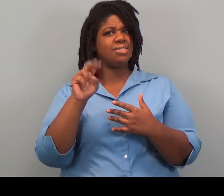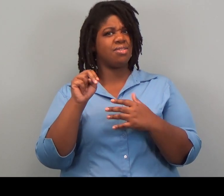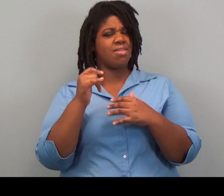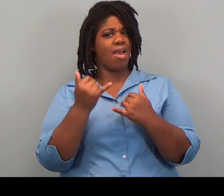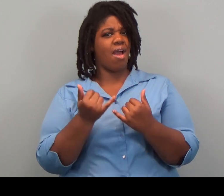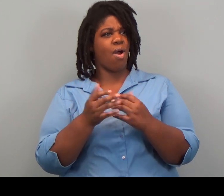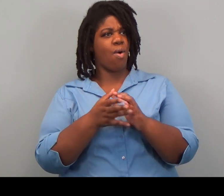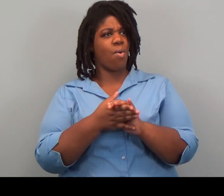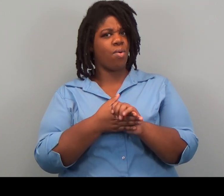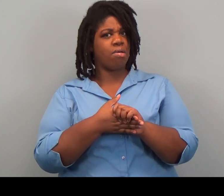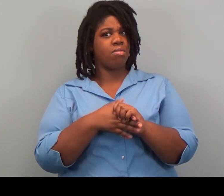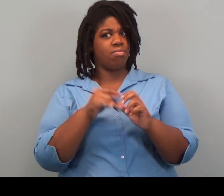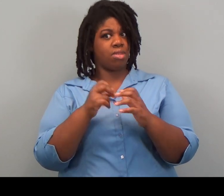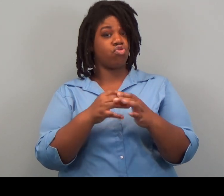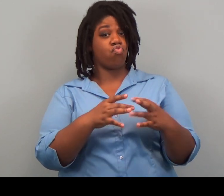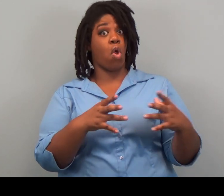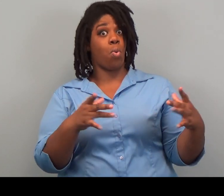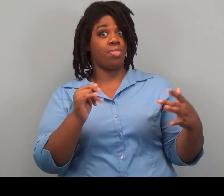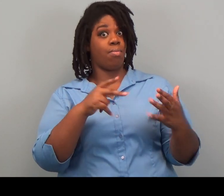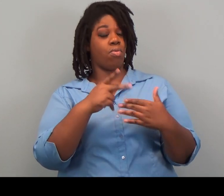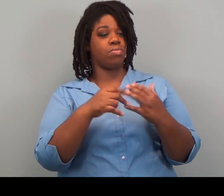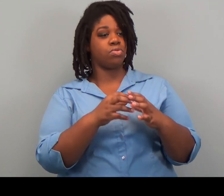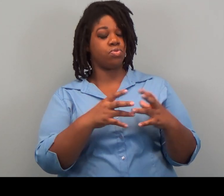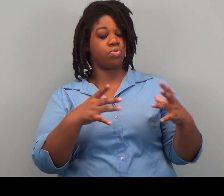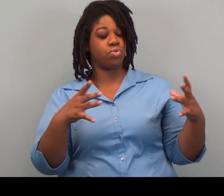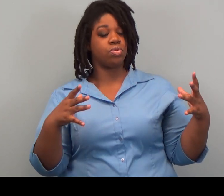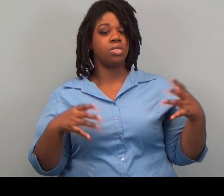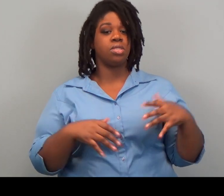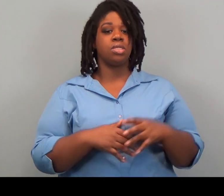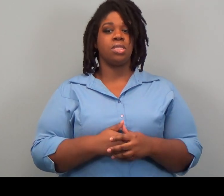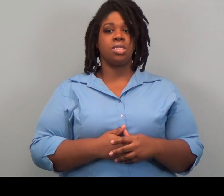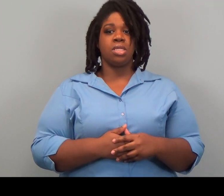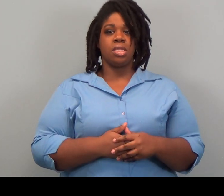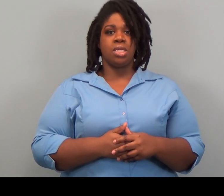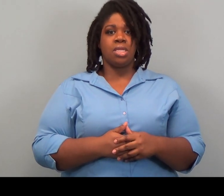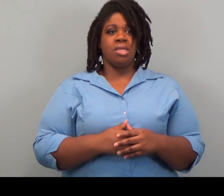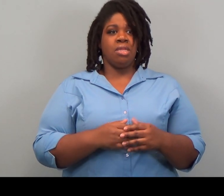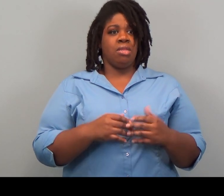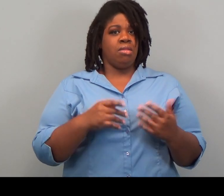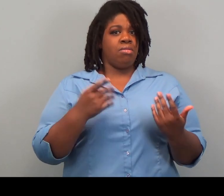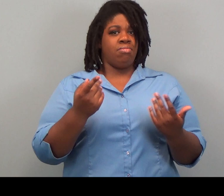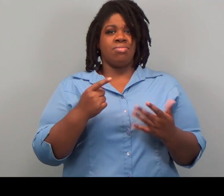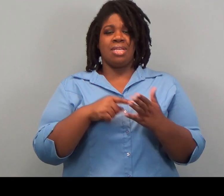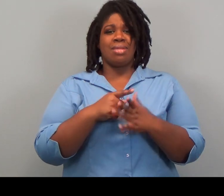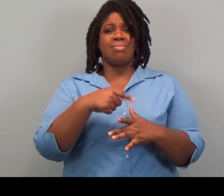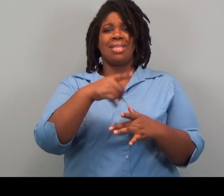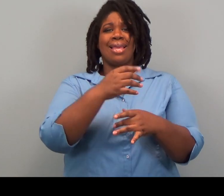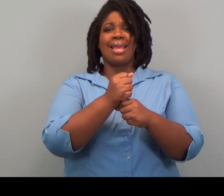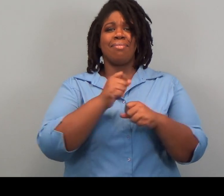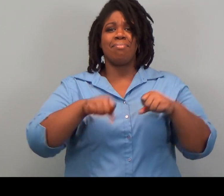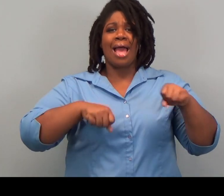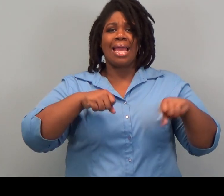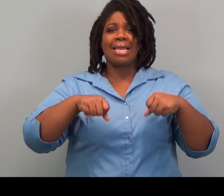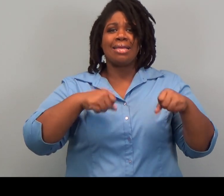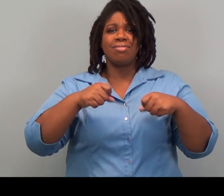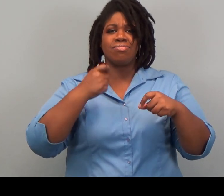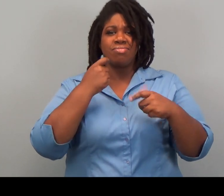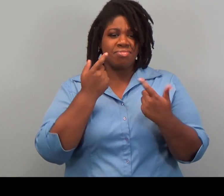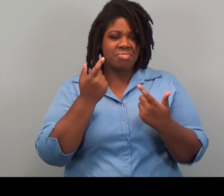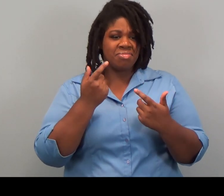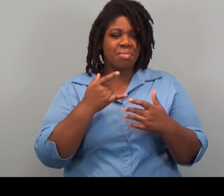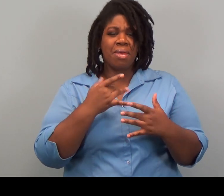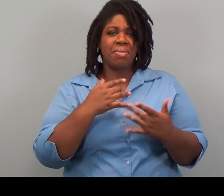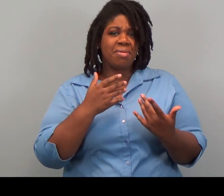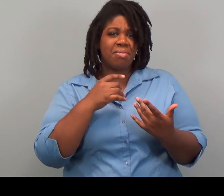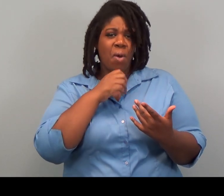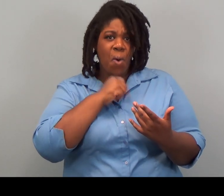cohort has grown exponentially. And these folks, you know, they get a refurbished bike, and really sometimes that's